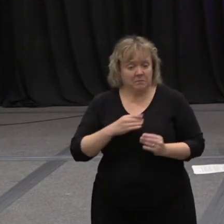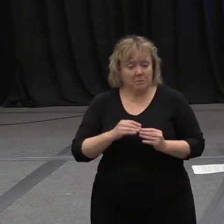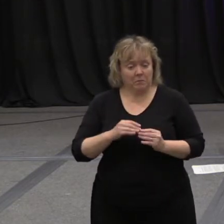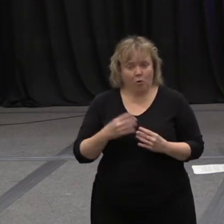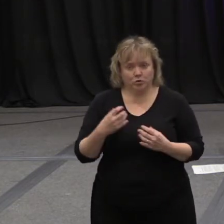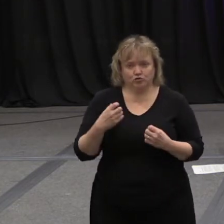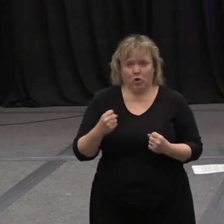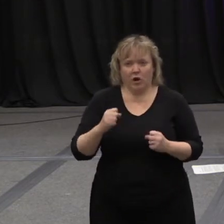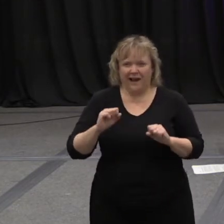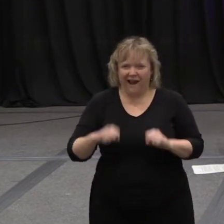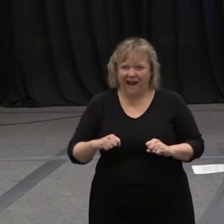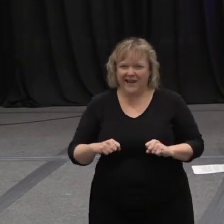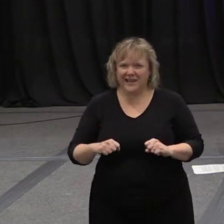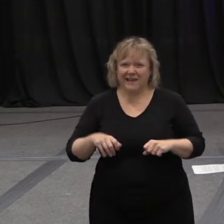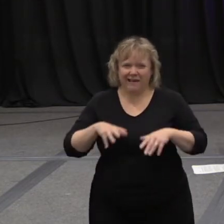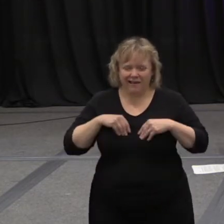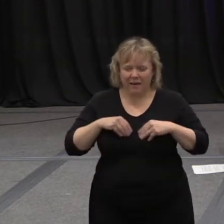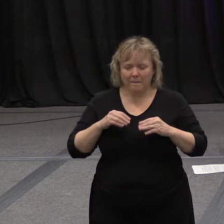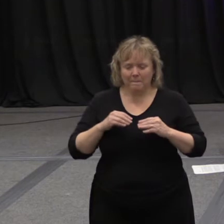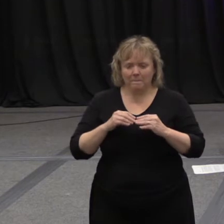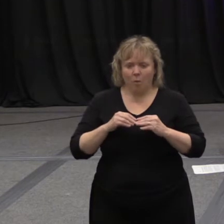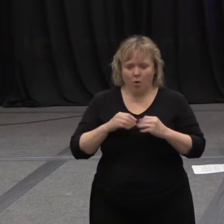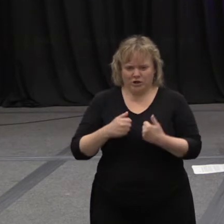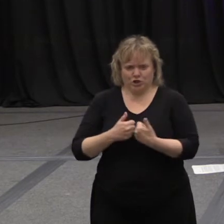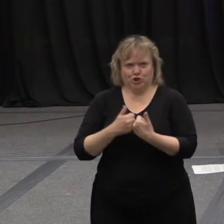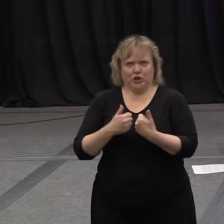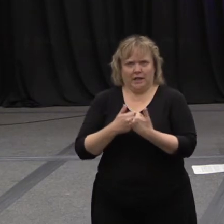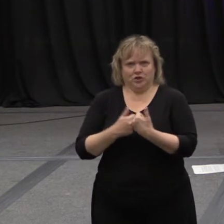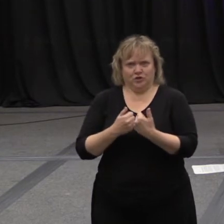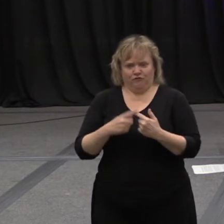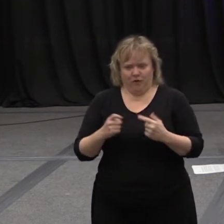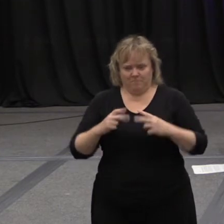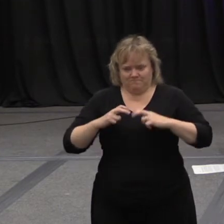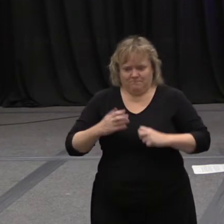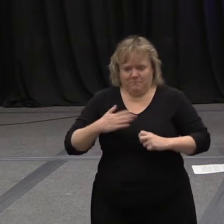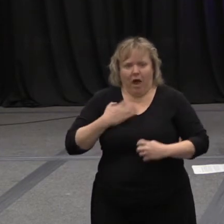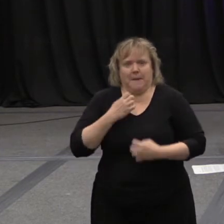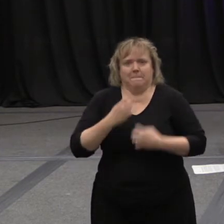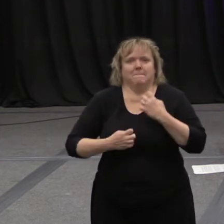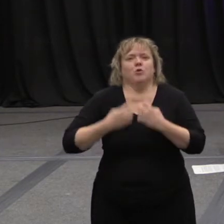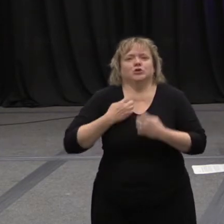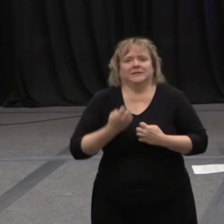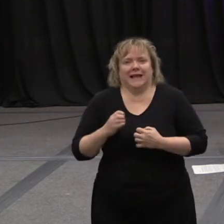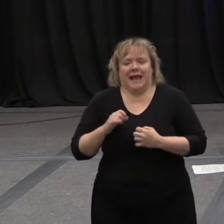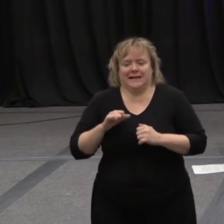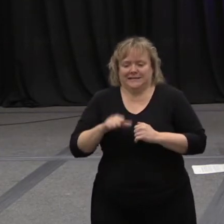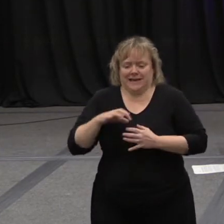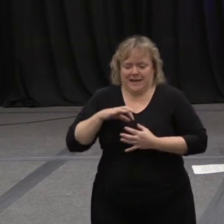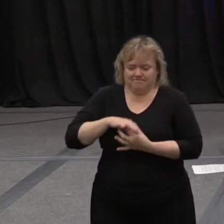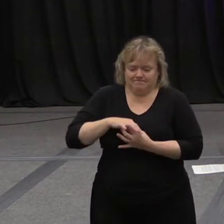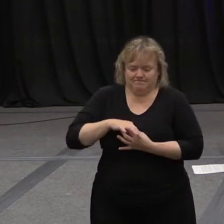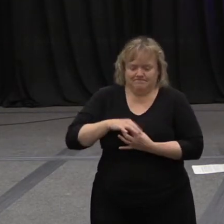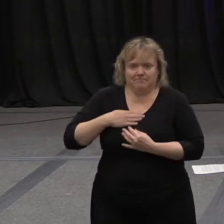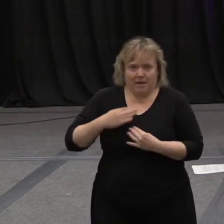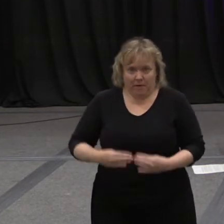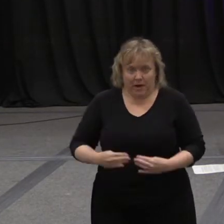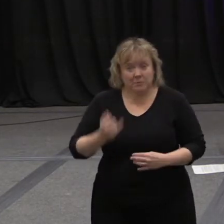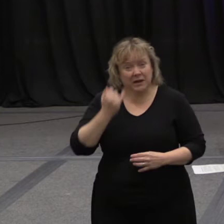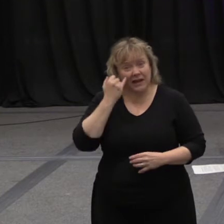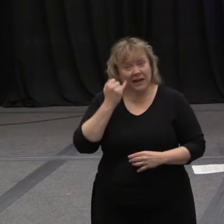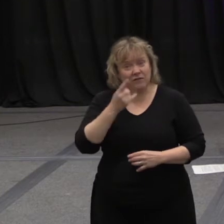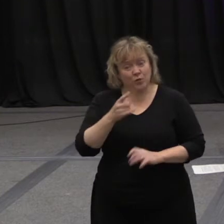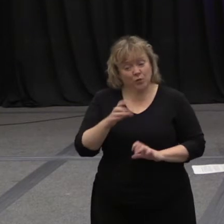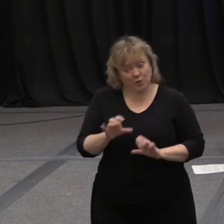pain, I can go through more challenging emotions and stay in my body. Took a long time. But if you do, if you can really feel your